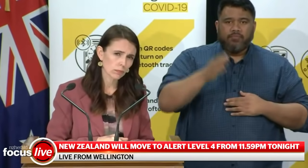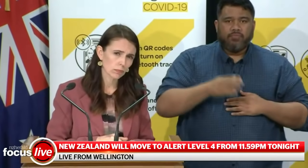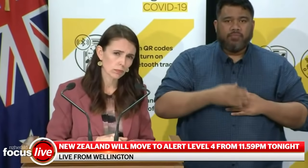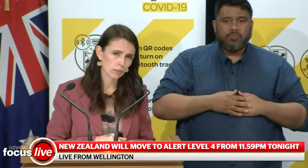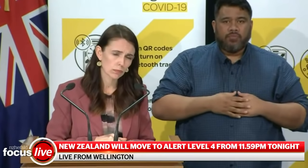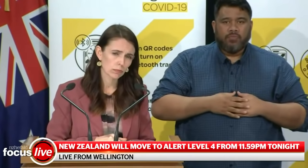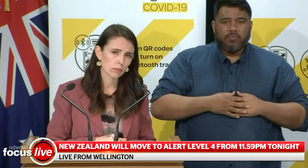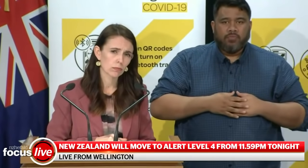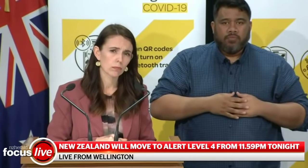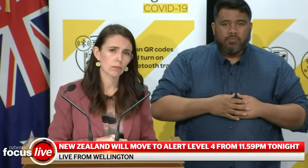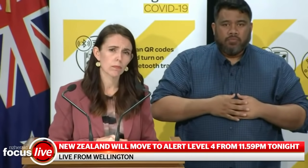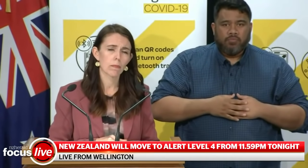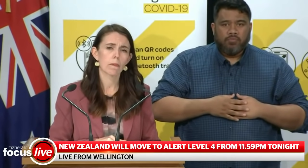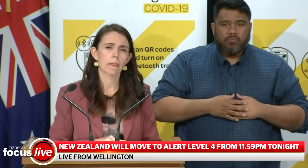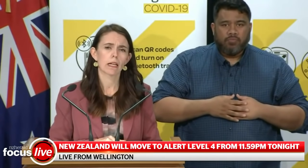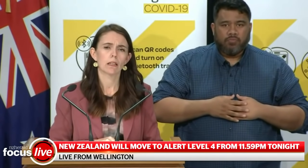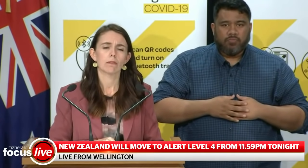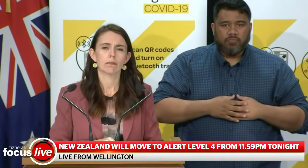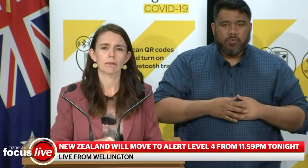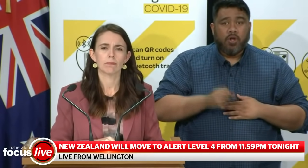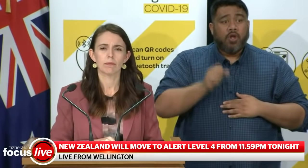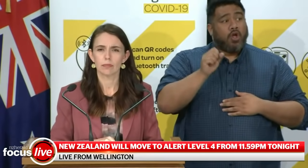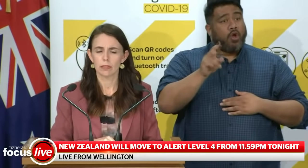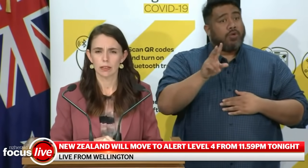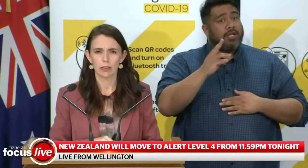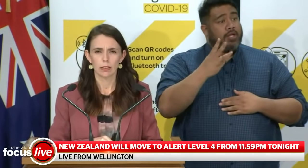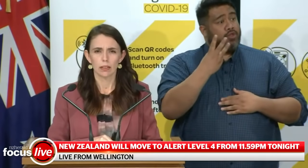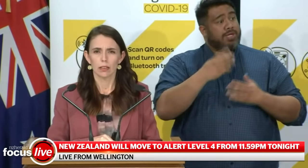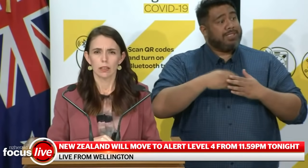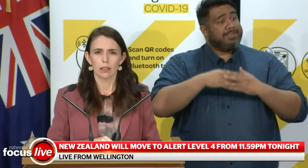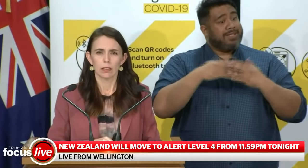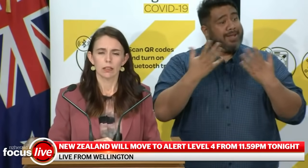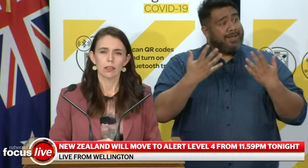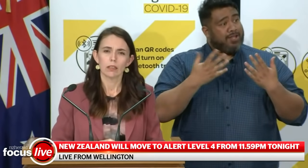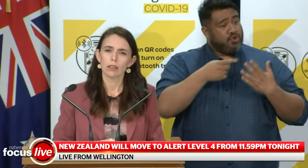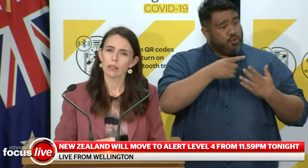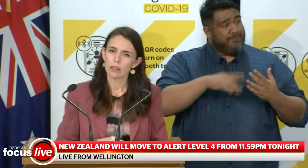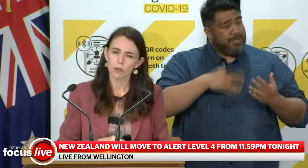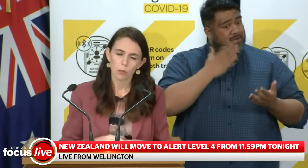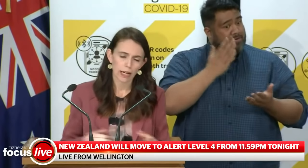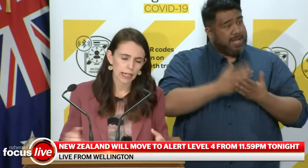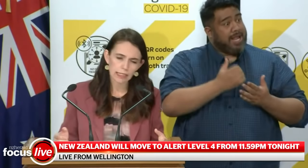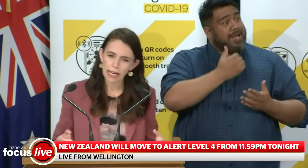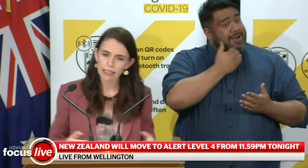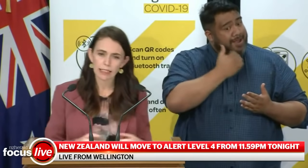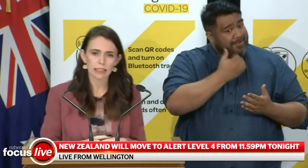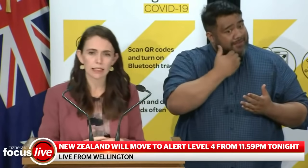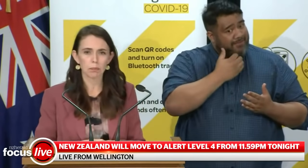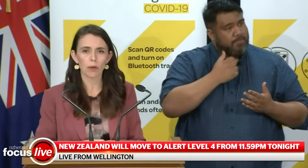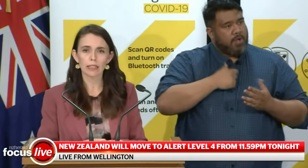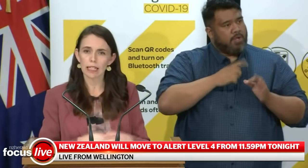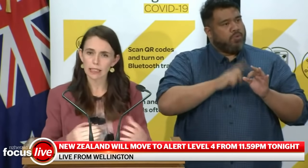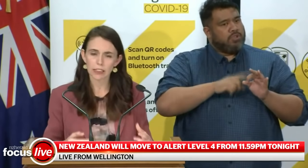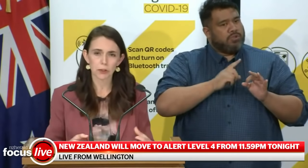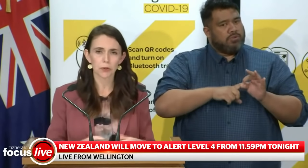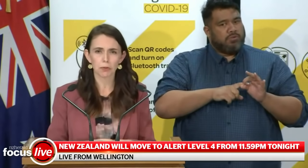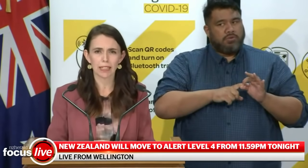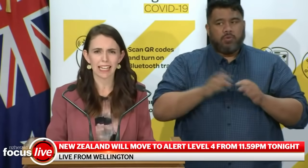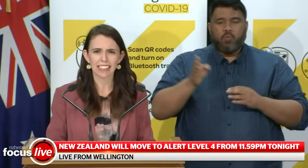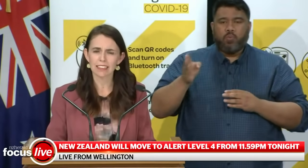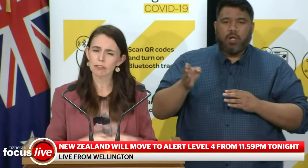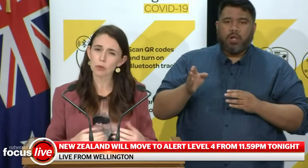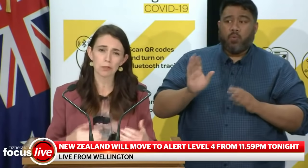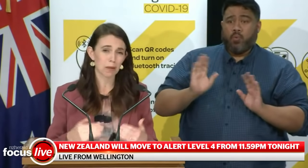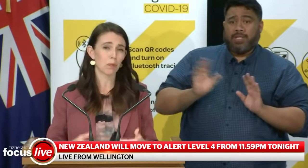too high or too hard, but perhaps is it not high enough? Is it not hard enough? Why not leave We're indicating at this point an initial